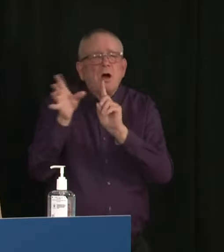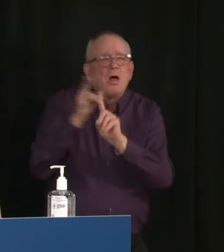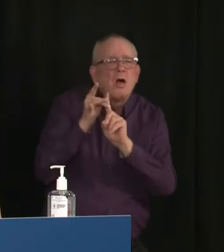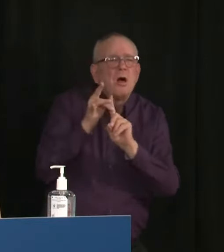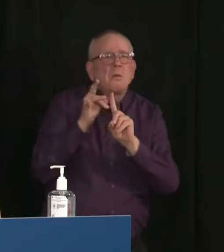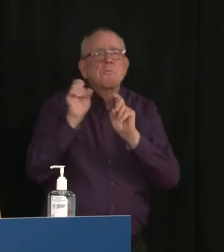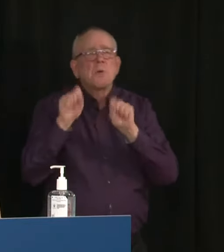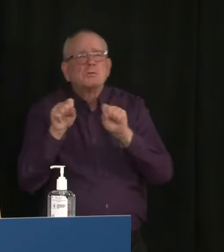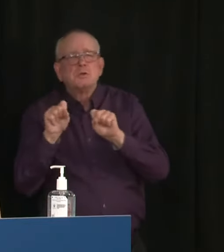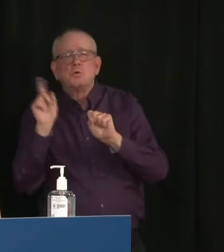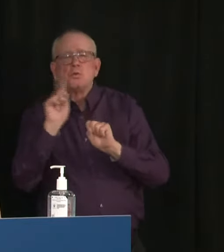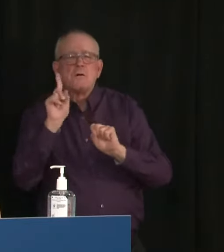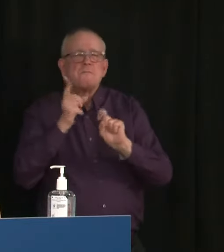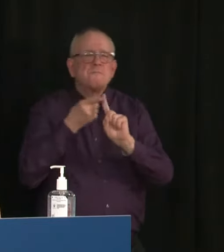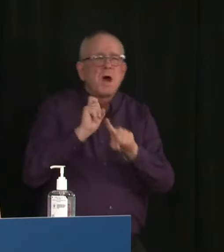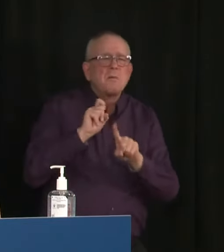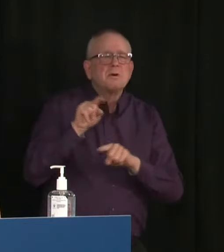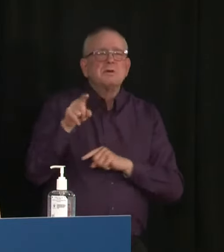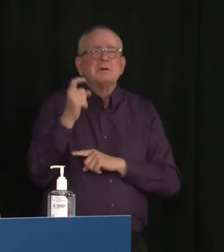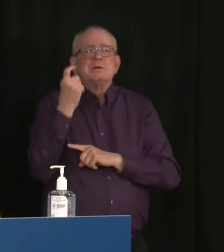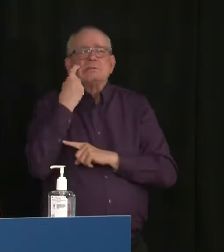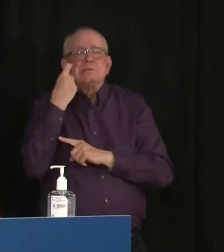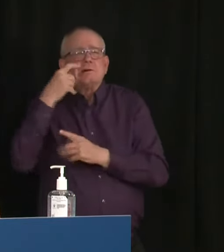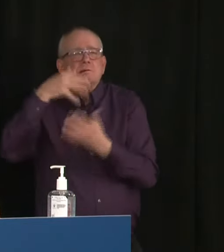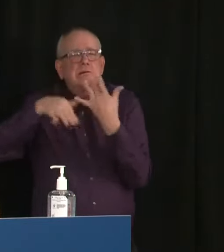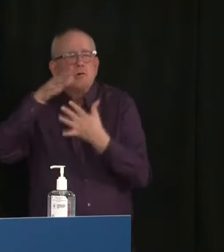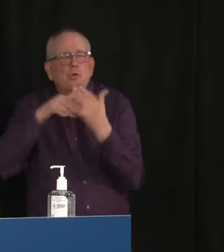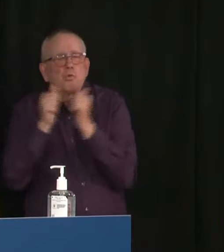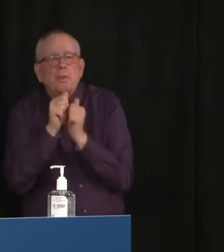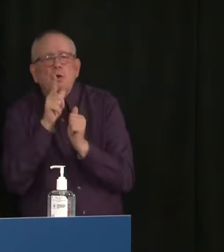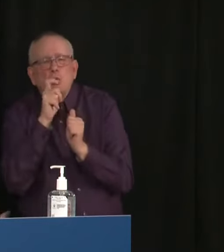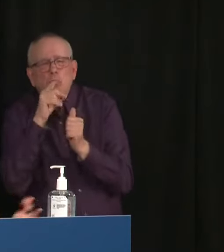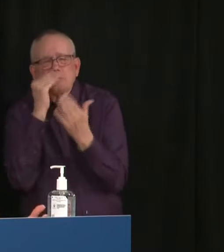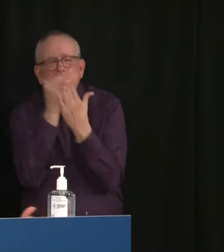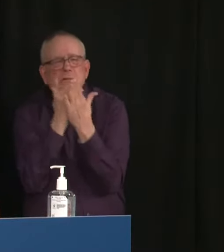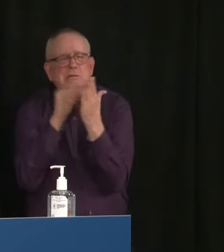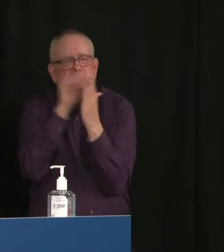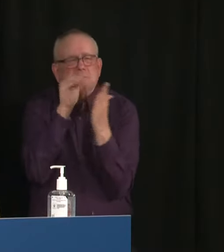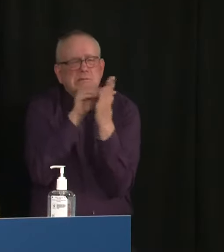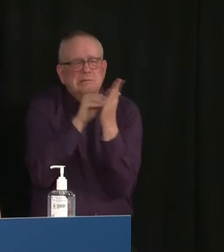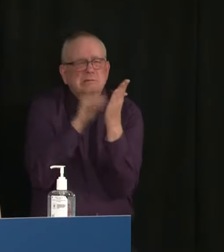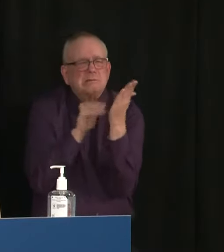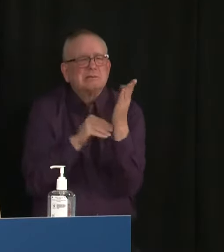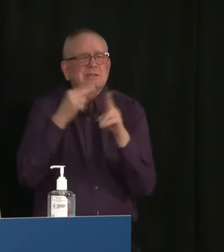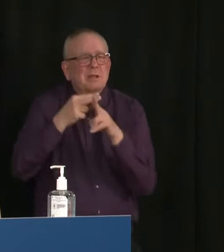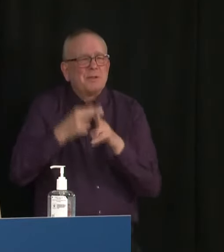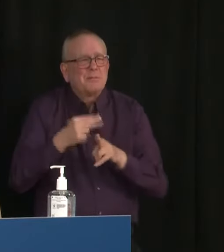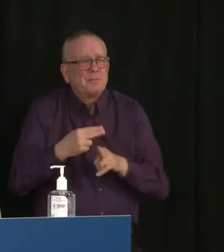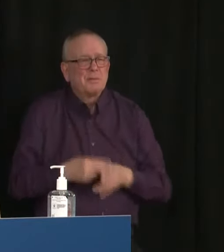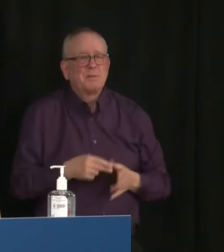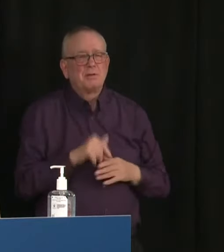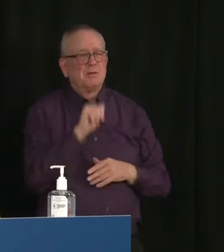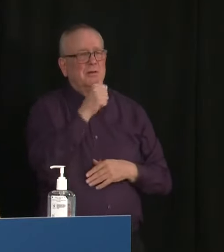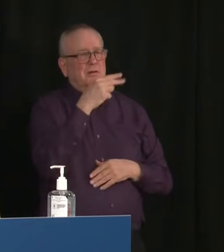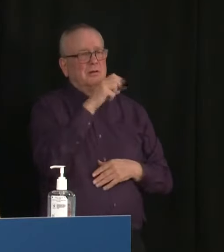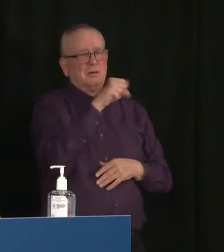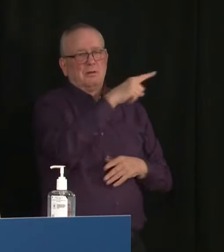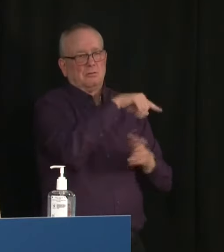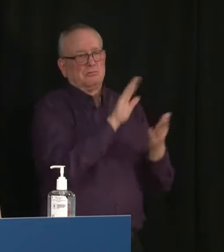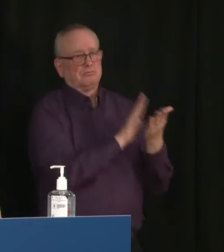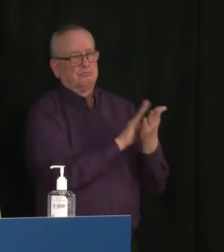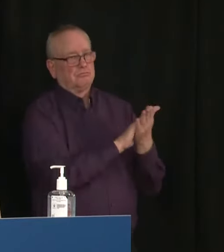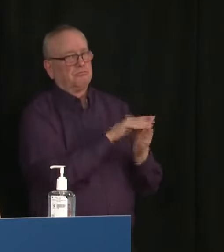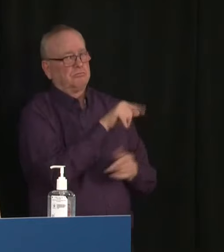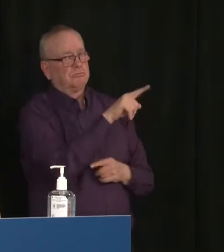it's a credit to Alberta Health Services and the work of the team that has expanded their capacity that they are able to meet that